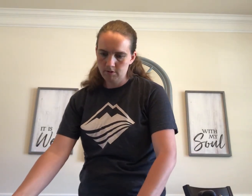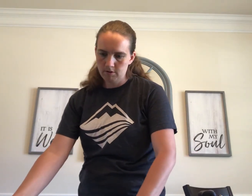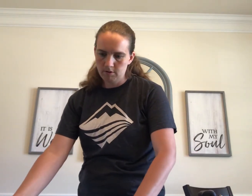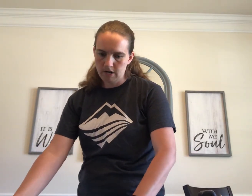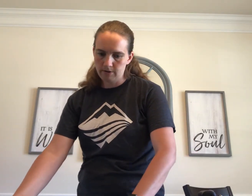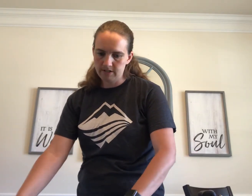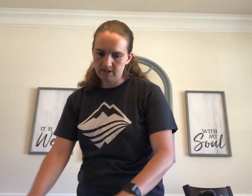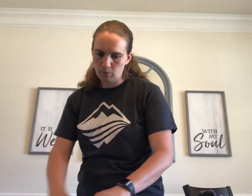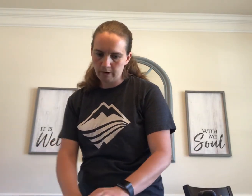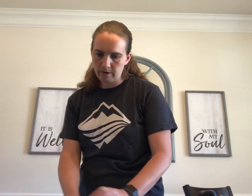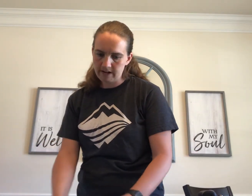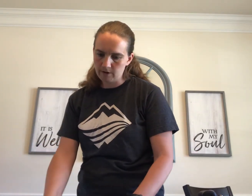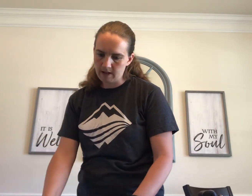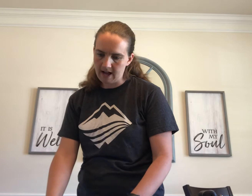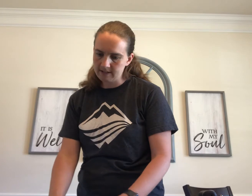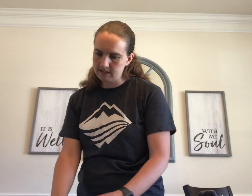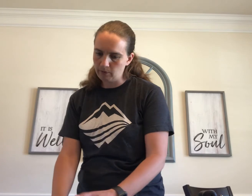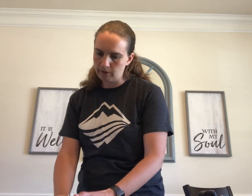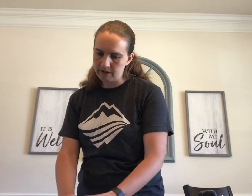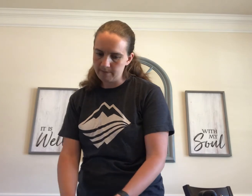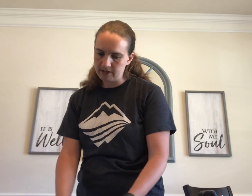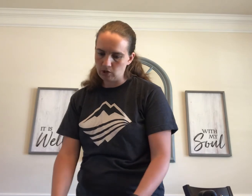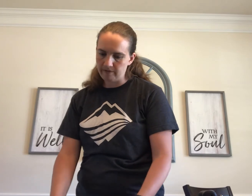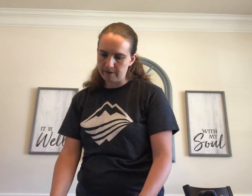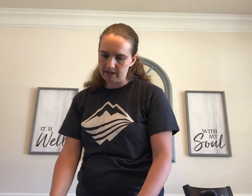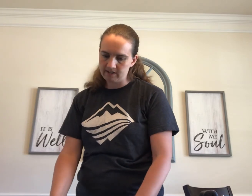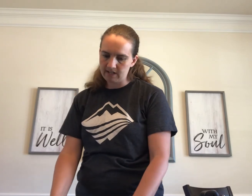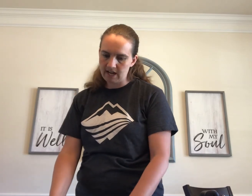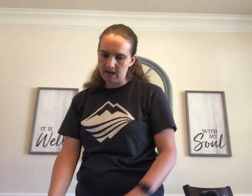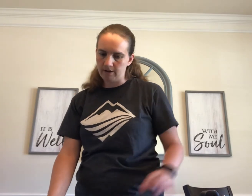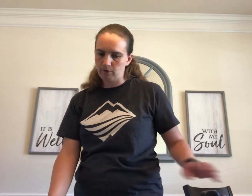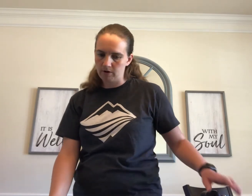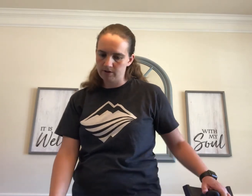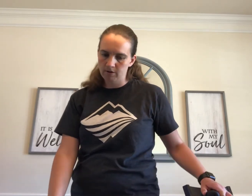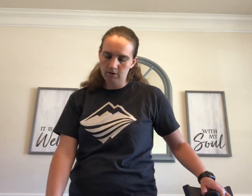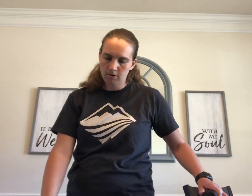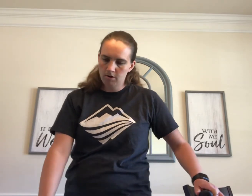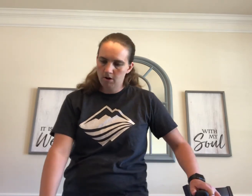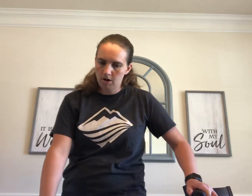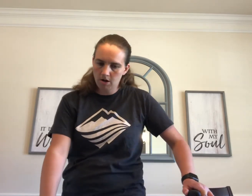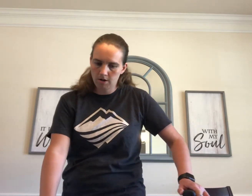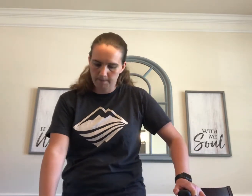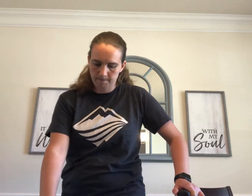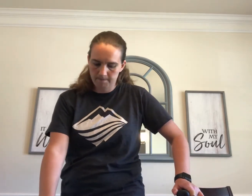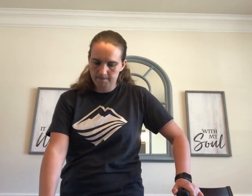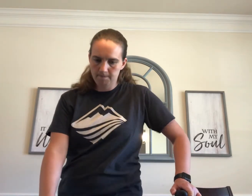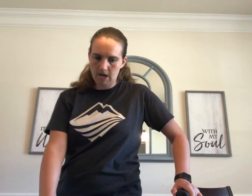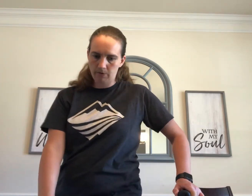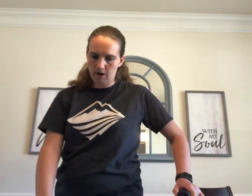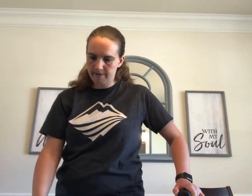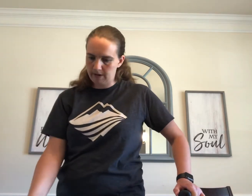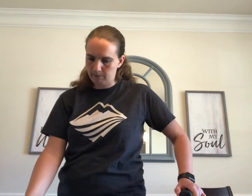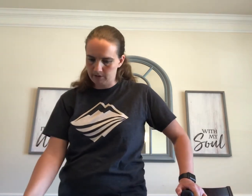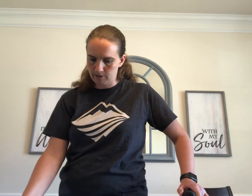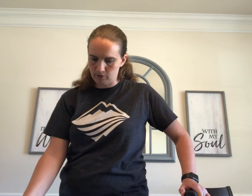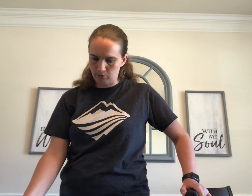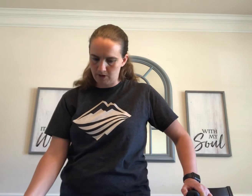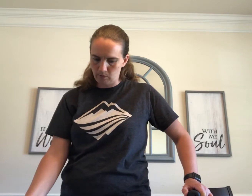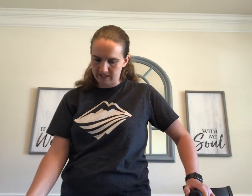I know this is a weird way to do class. I really wanted to make sure everybody could see it, and of course, I would not have been able to do Zoom on Wednesday,